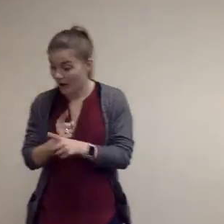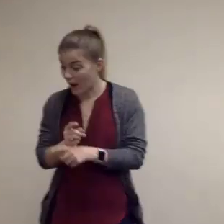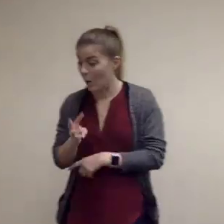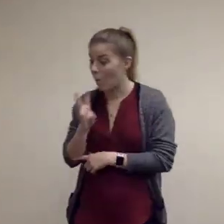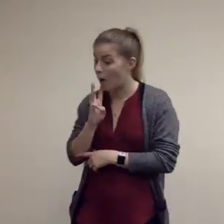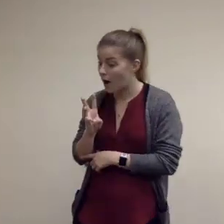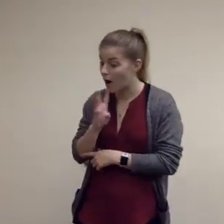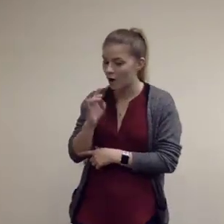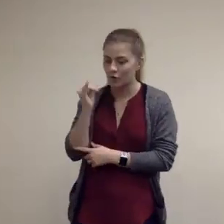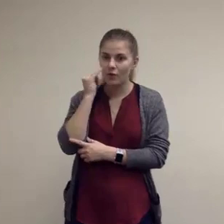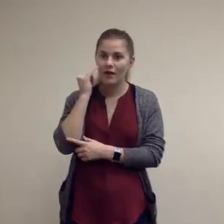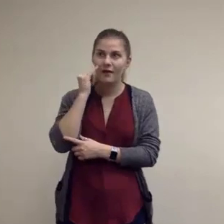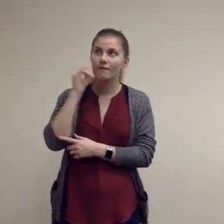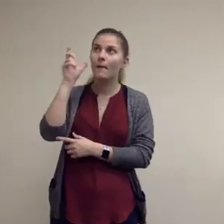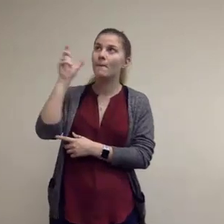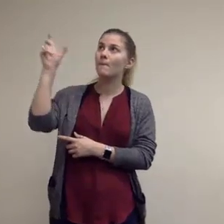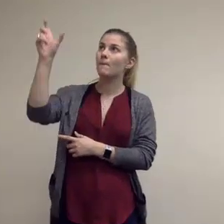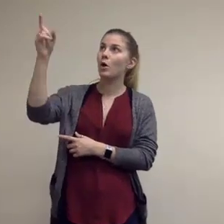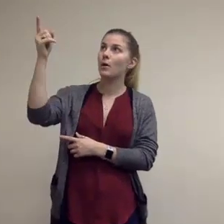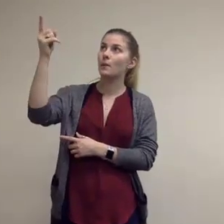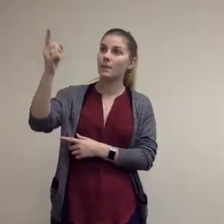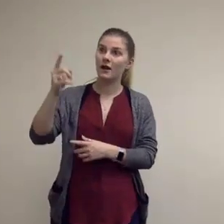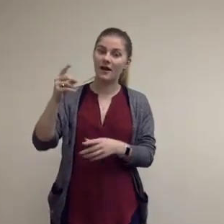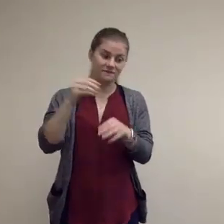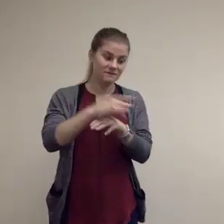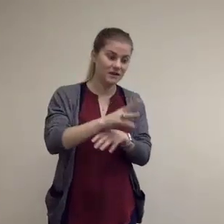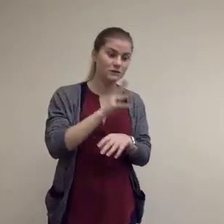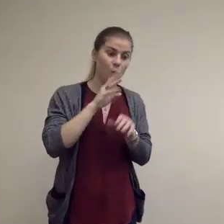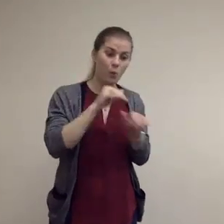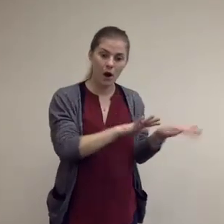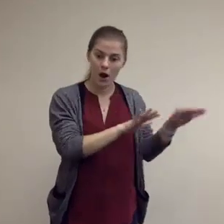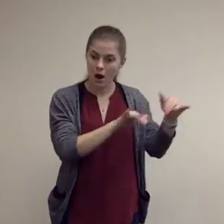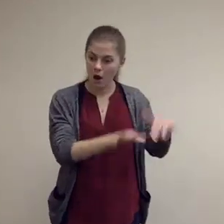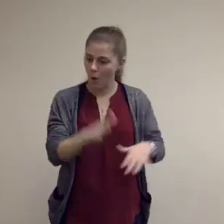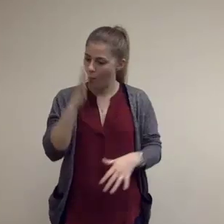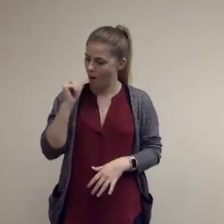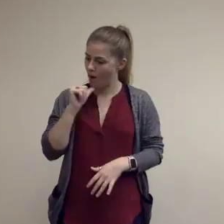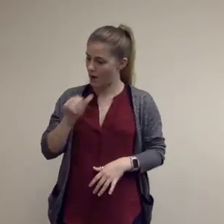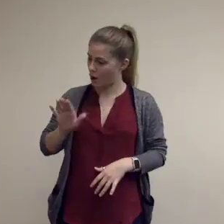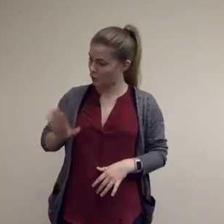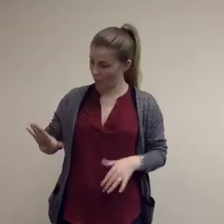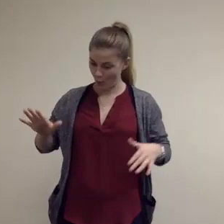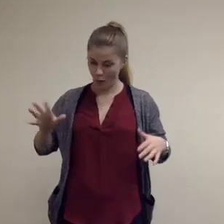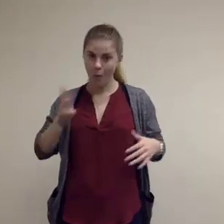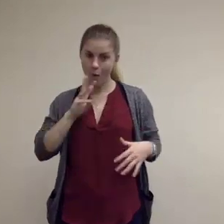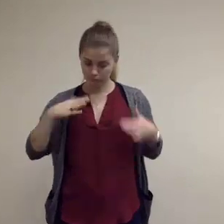your body? They are actually doing scientific research to find out if there's a correlation between the full moon